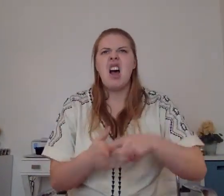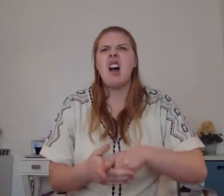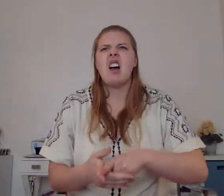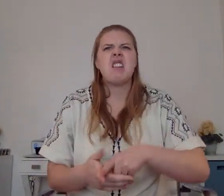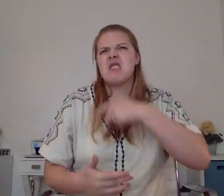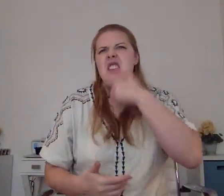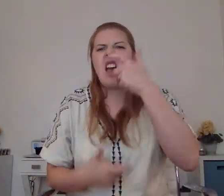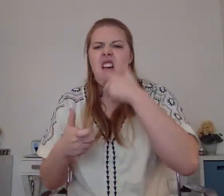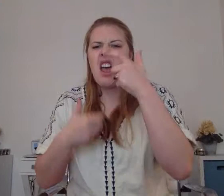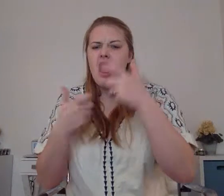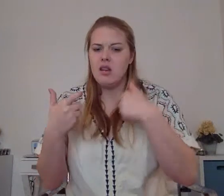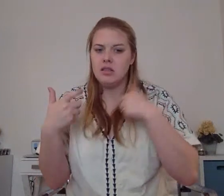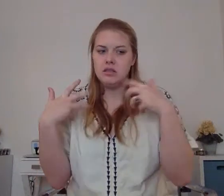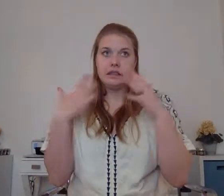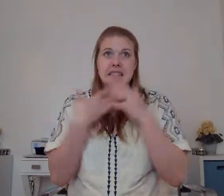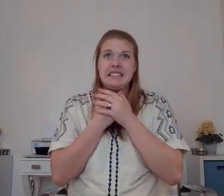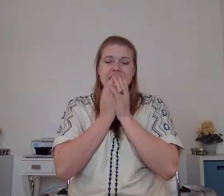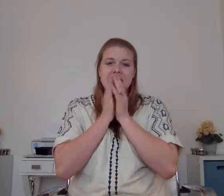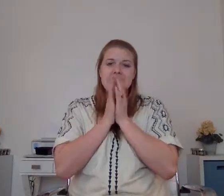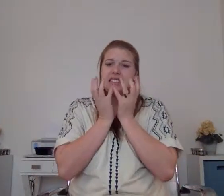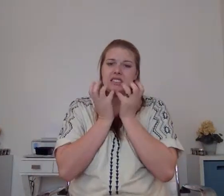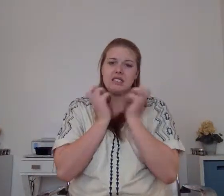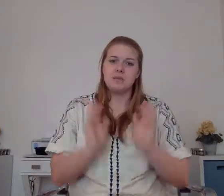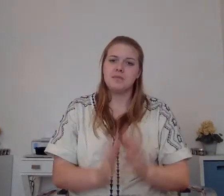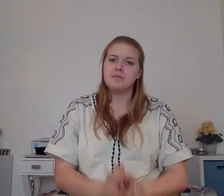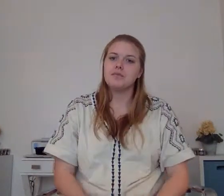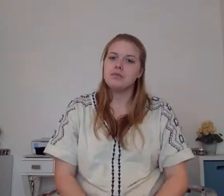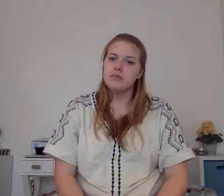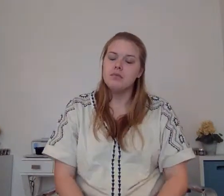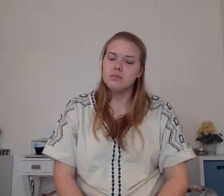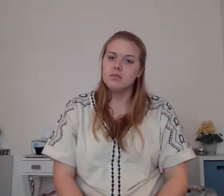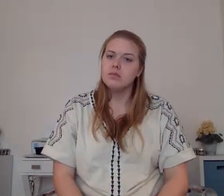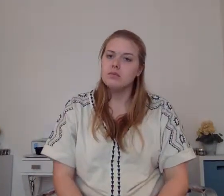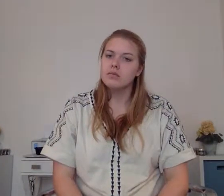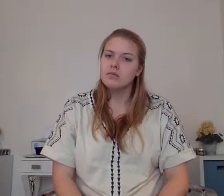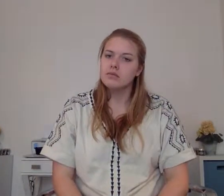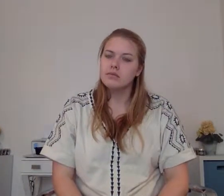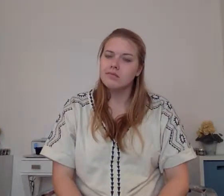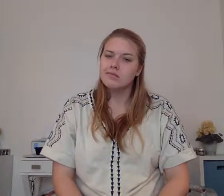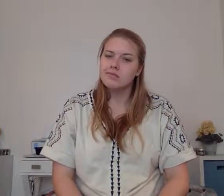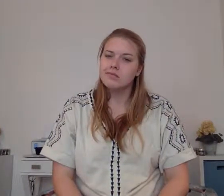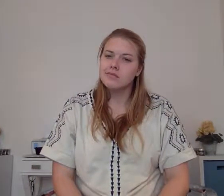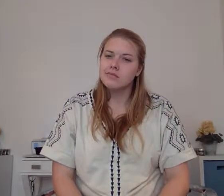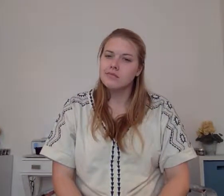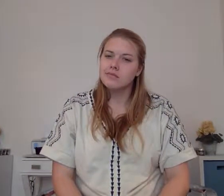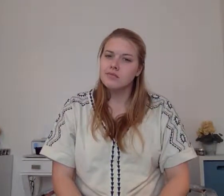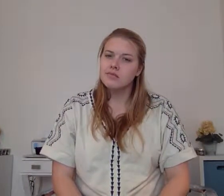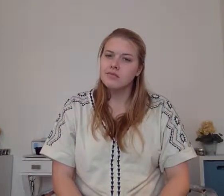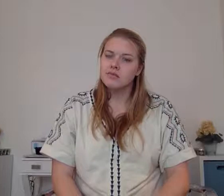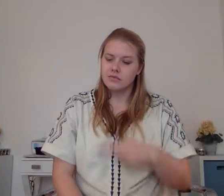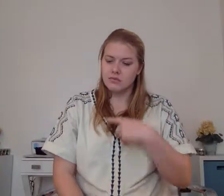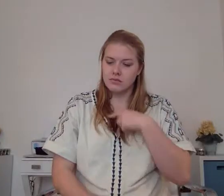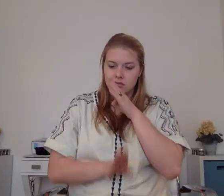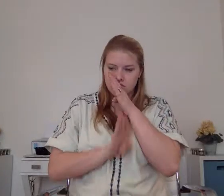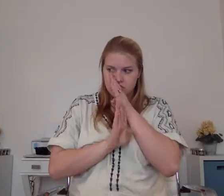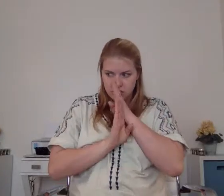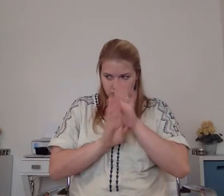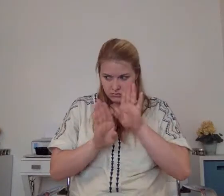was sure to follow. But of course, one should never, ever remain silent for fear